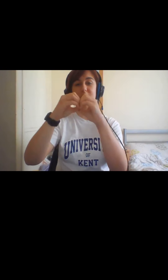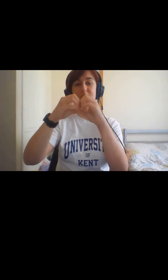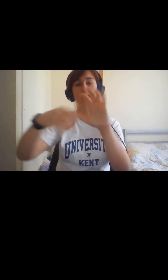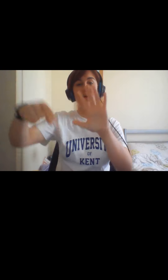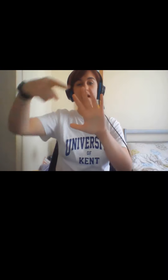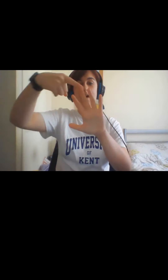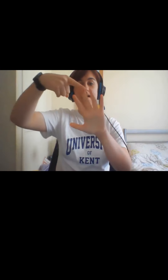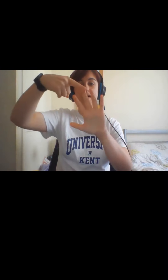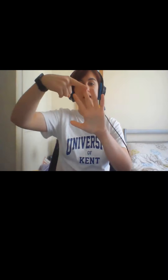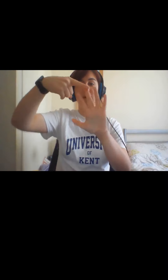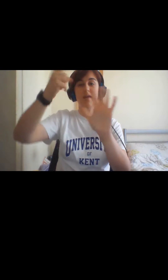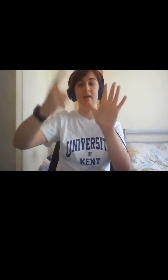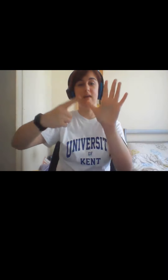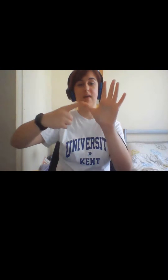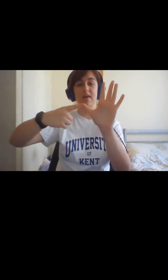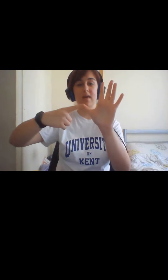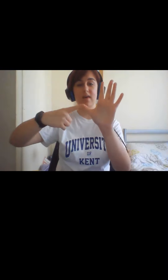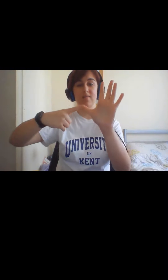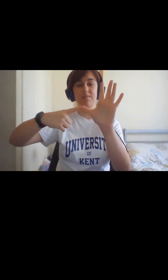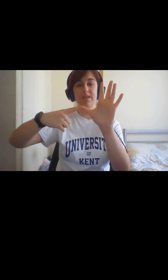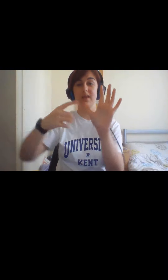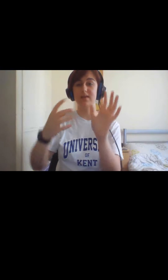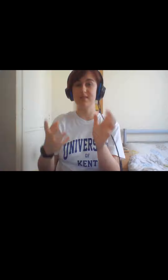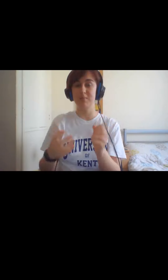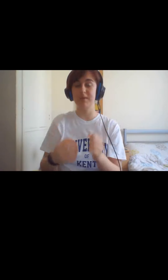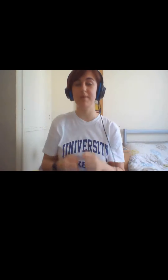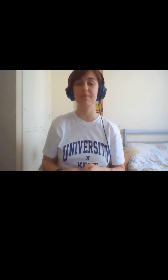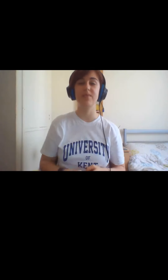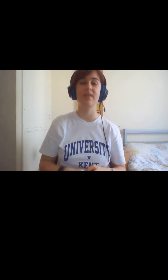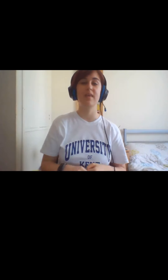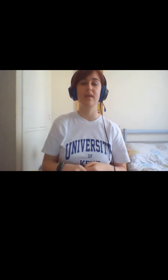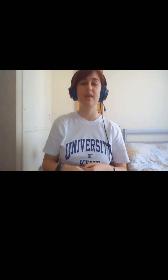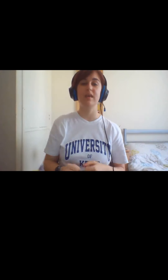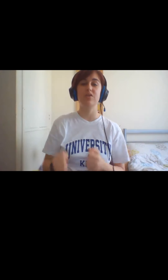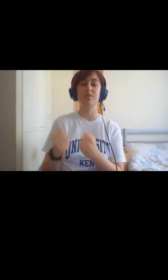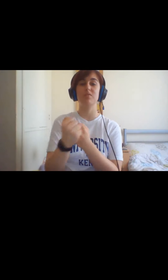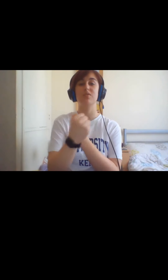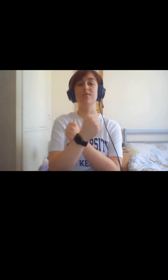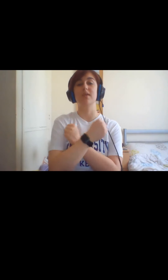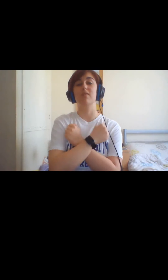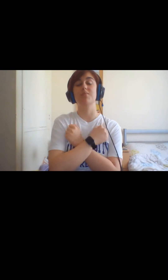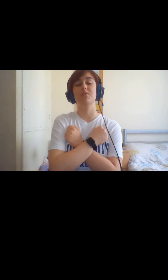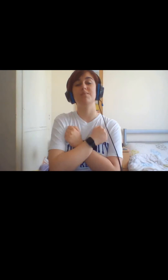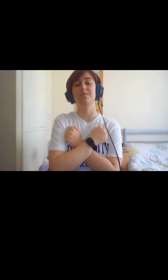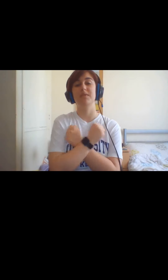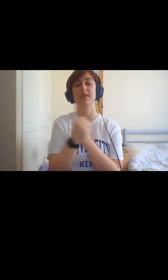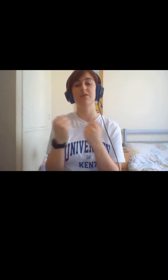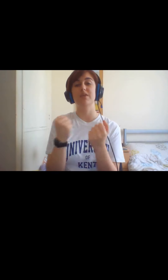B, I, A, Zambia. Egypt, crossing your arms,